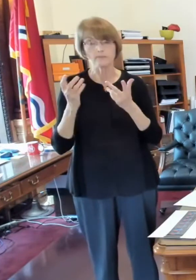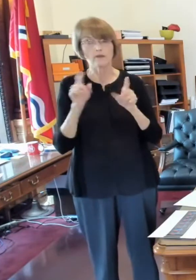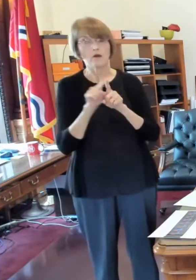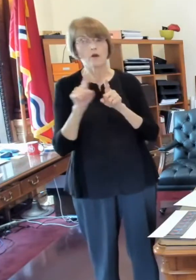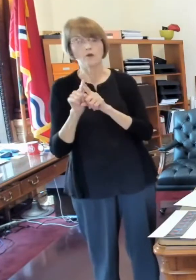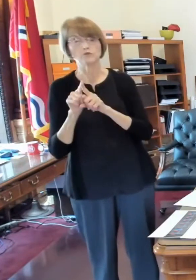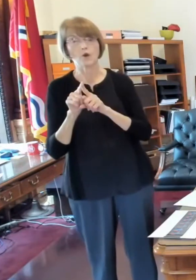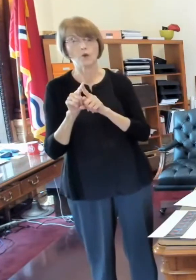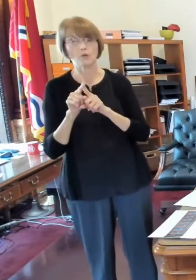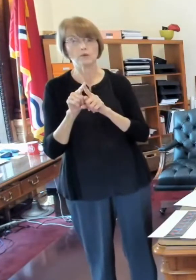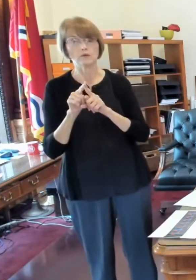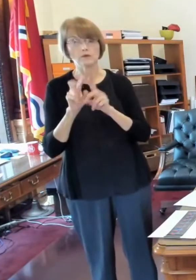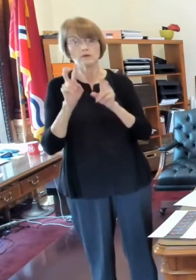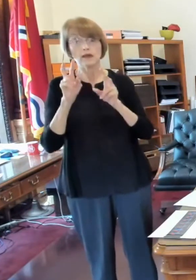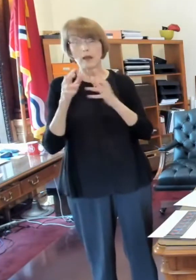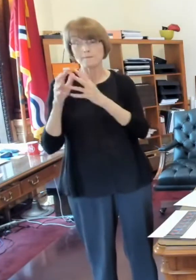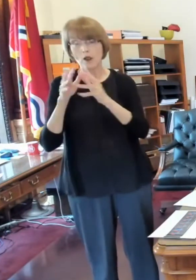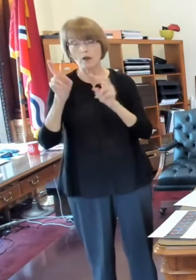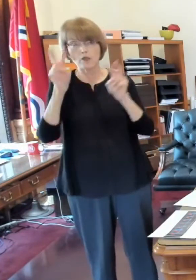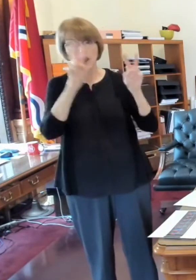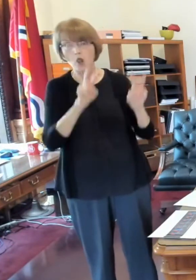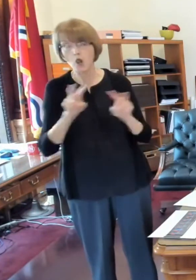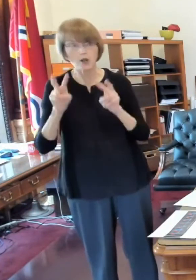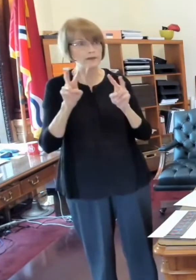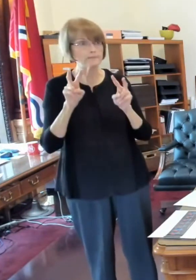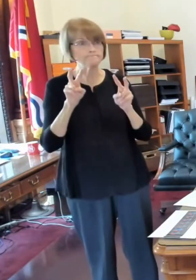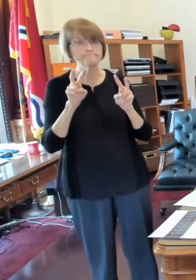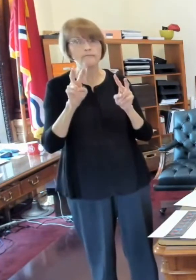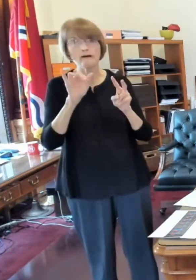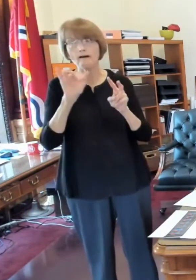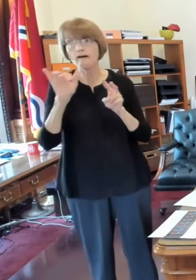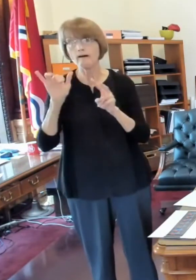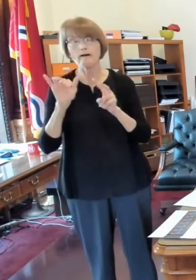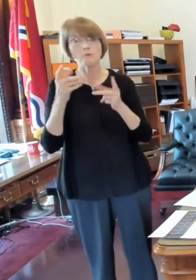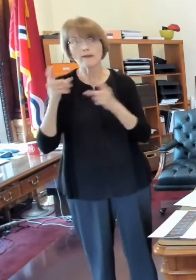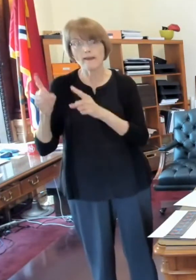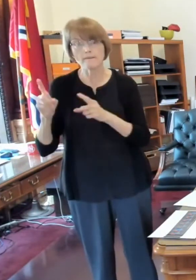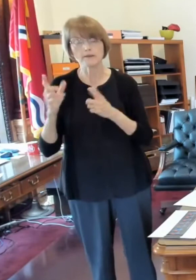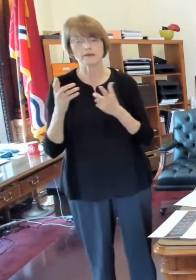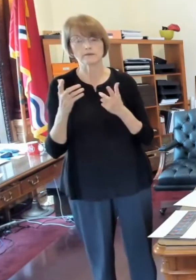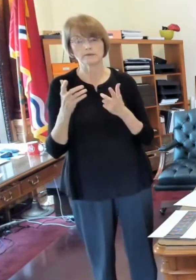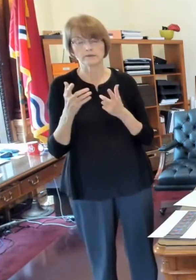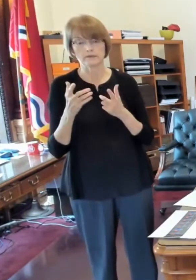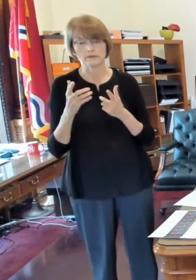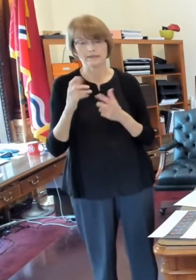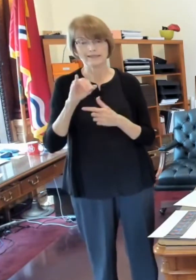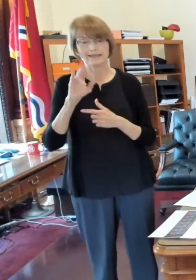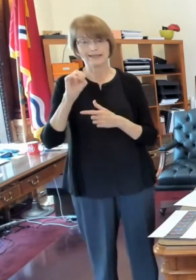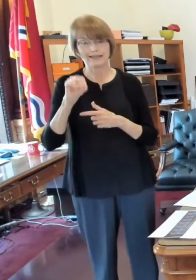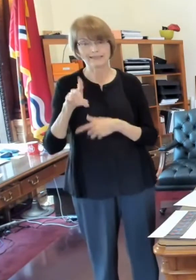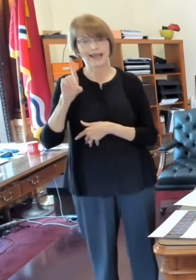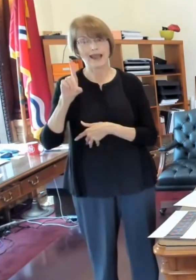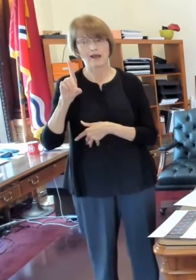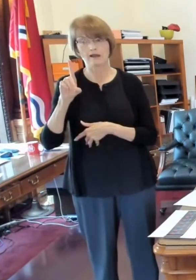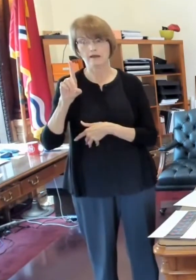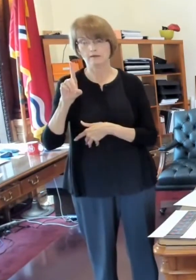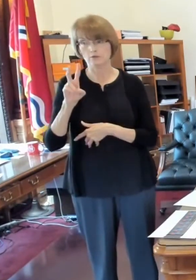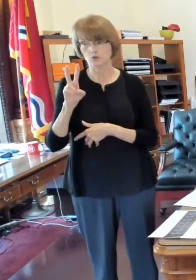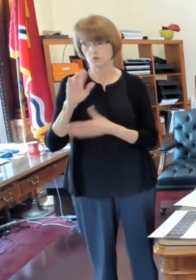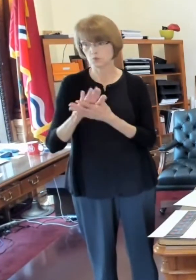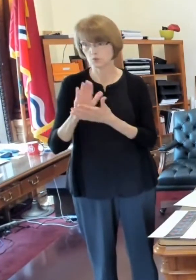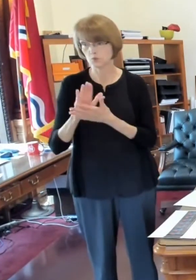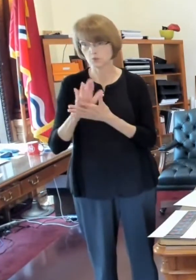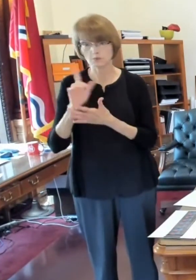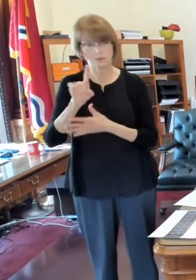happening in other places around the country. We've seen, there were a couple of schools that I read about in Indiana, I think was one, and somewhere